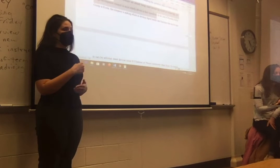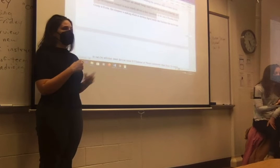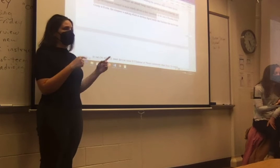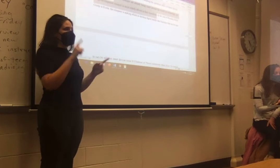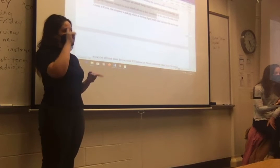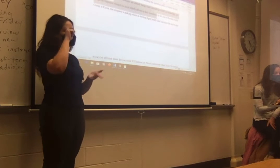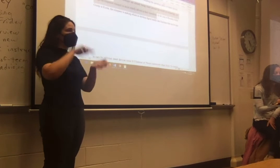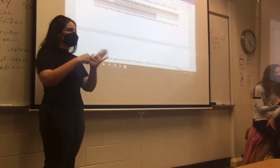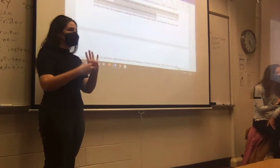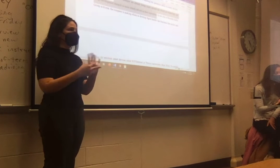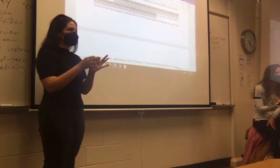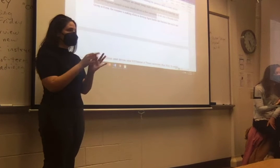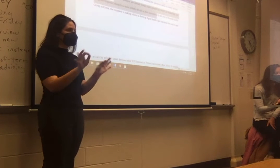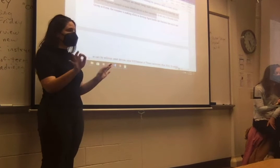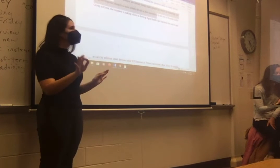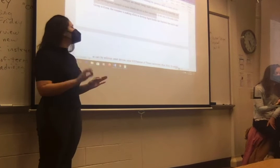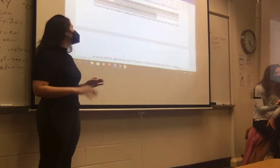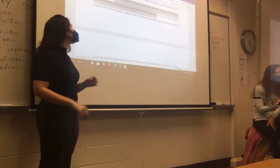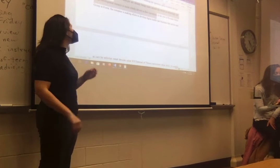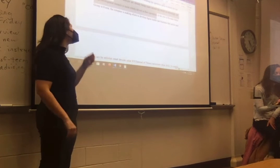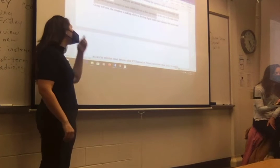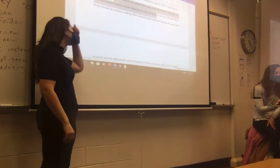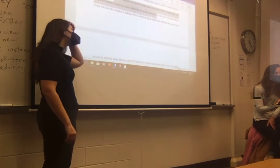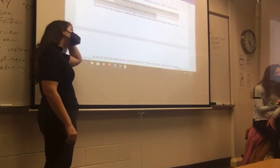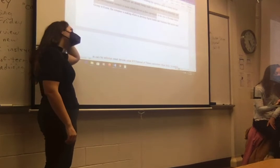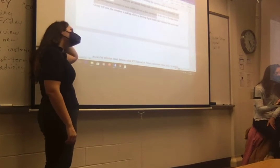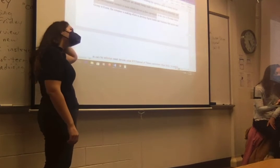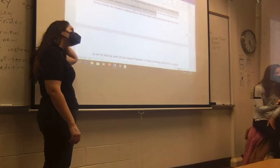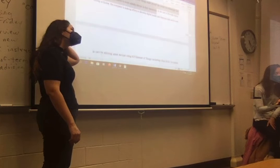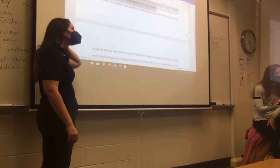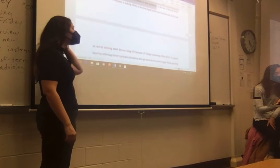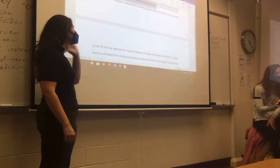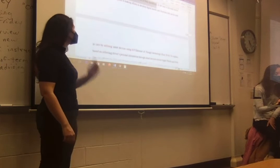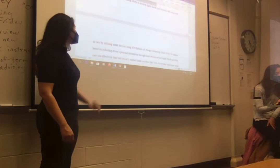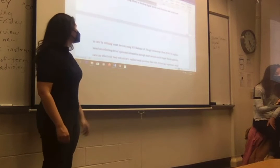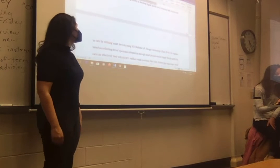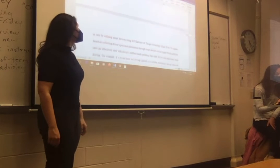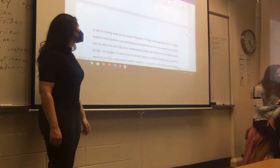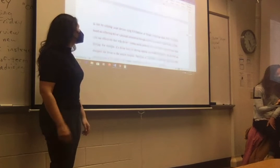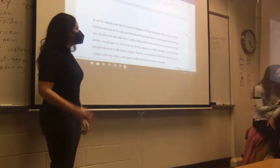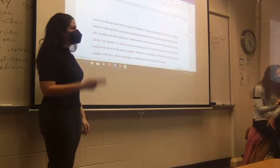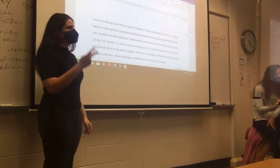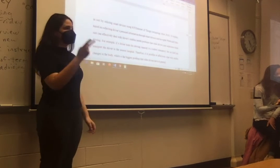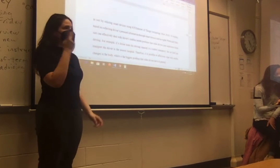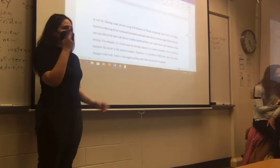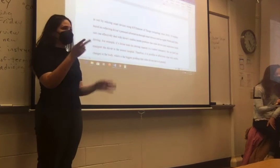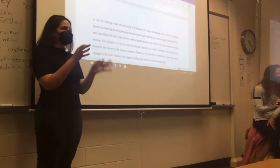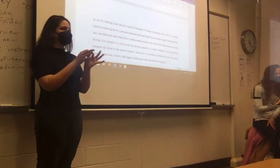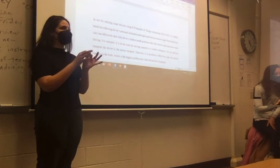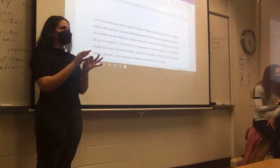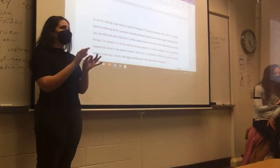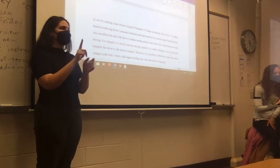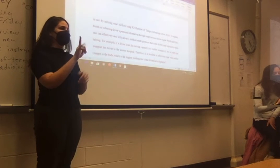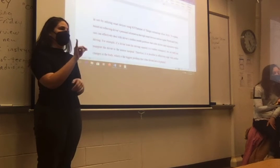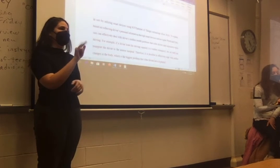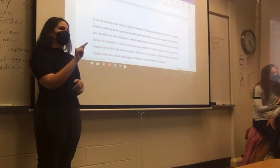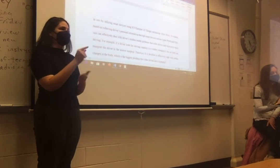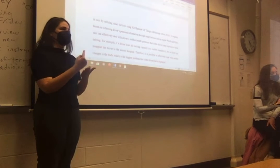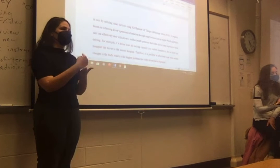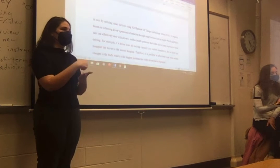We can see the language is clearly indicating the topic. And then we can see the summaries of the sources,